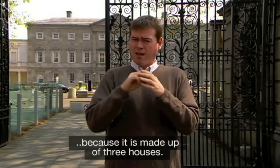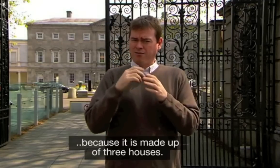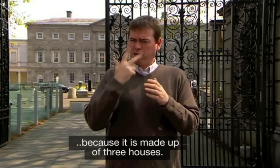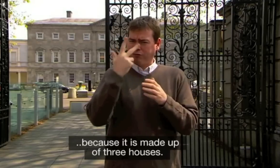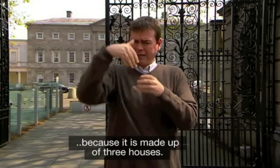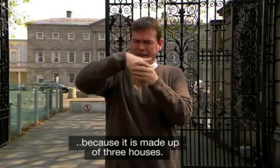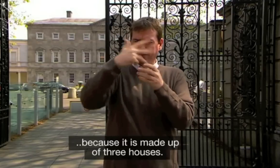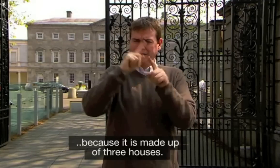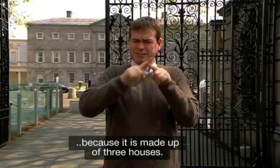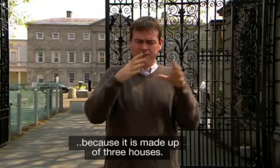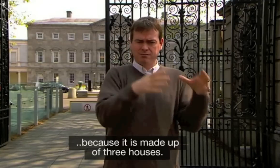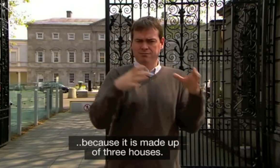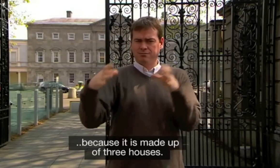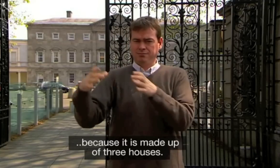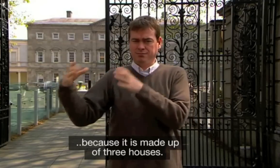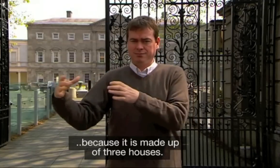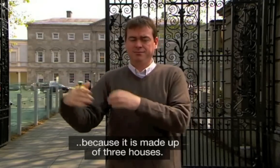Because it is made up of three houses.